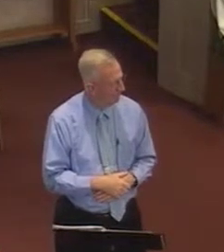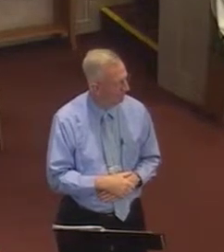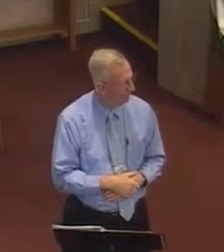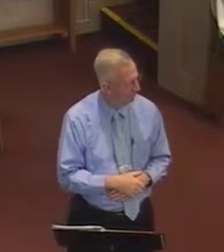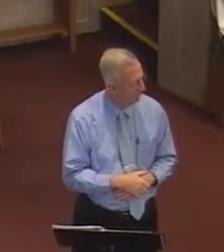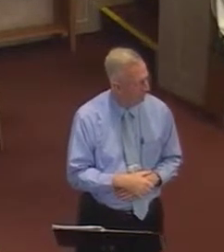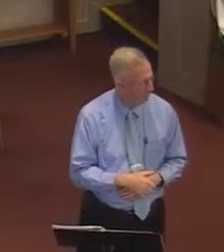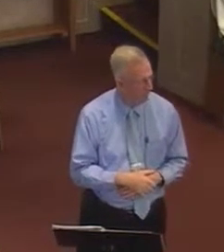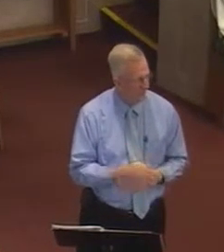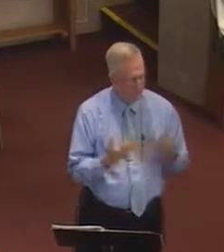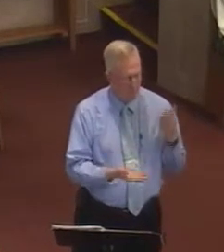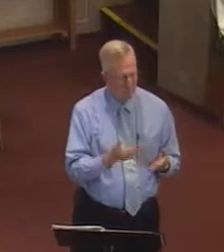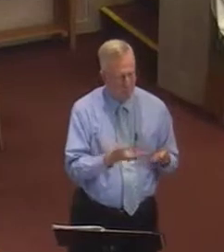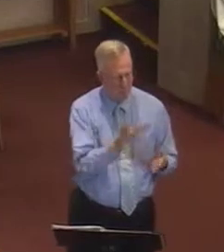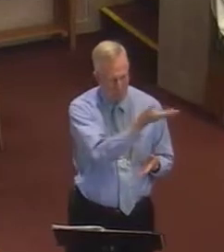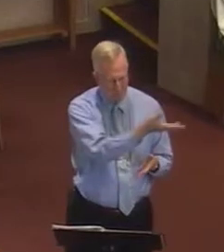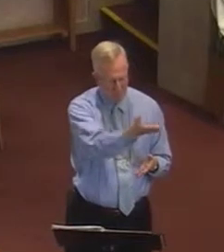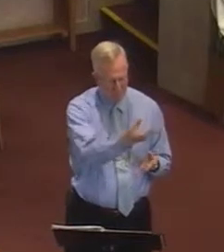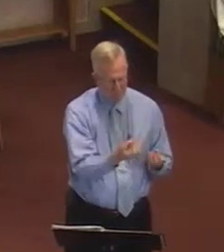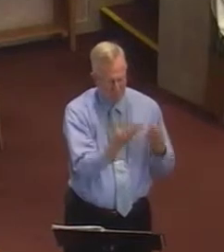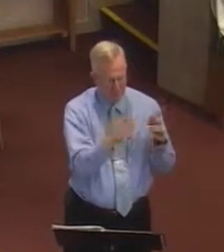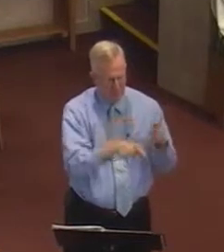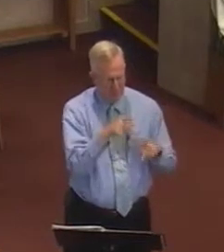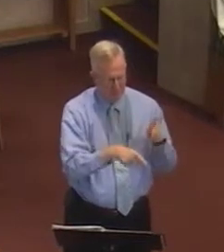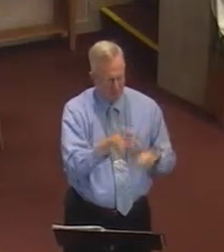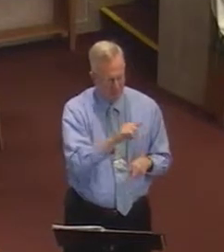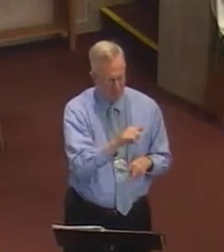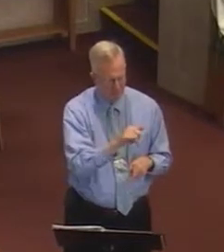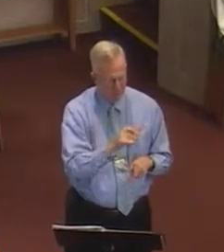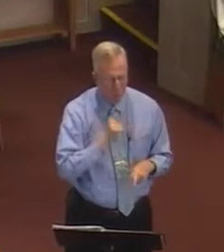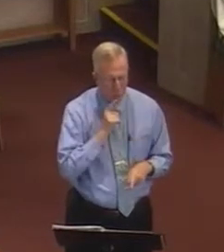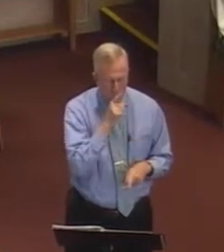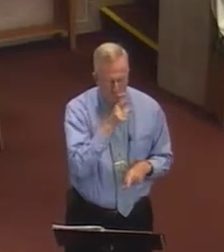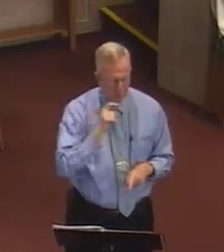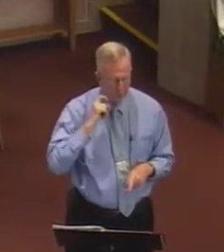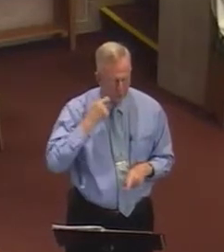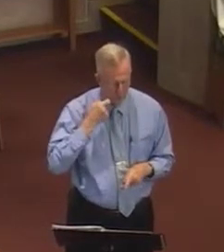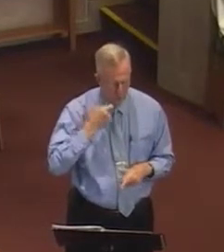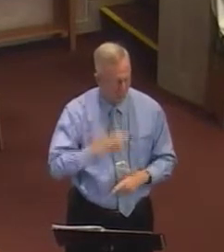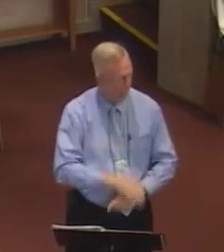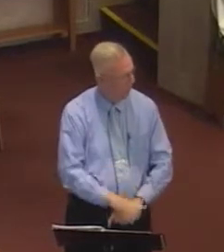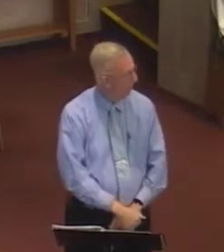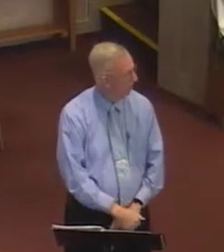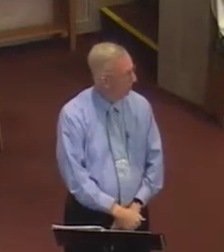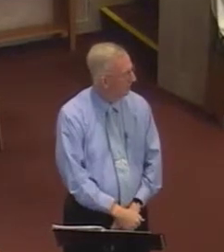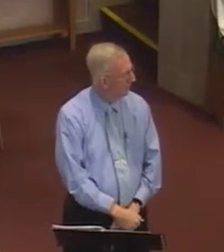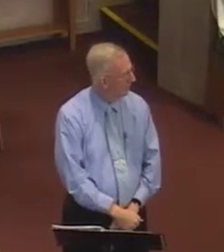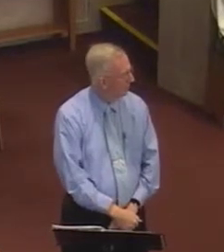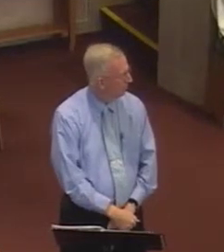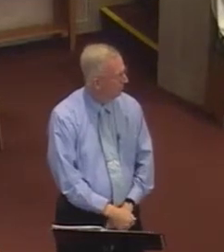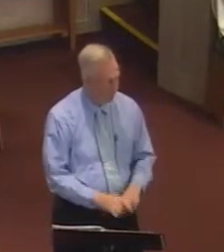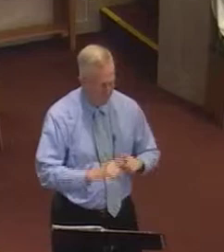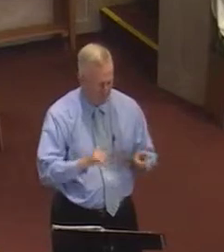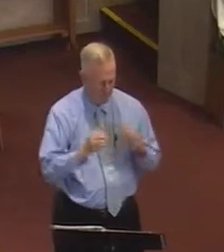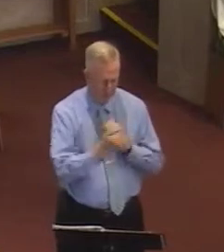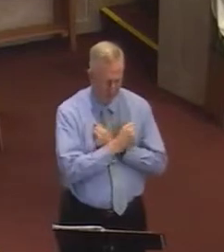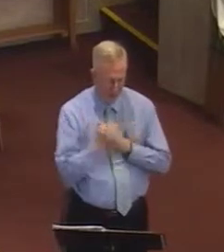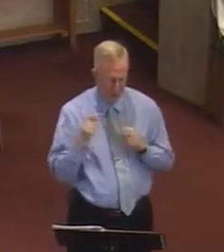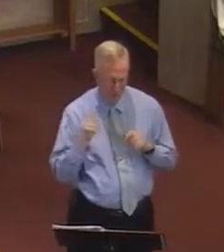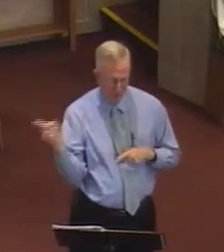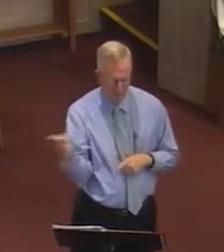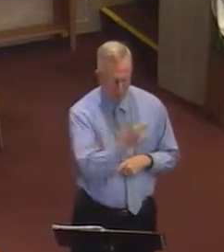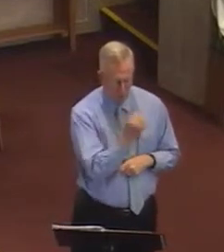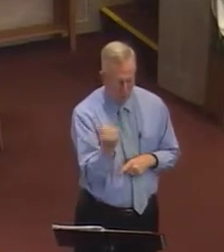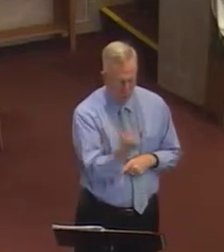maybe this many people too. So anyway, it was really cool, but I love you all.